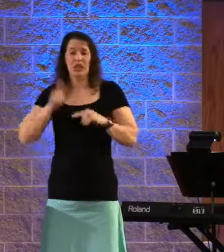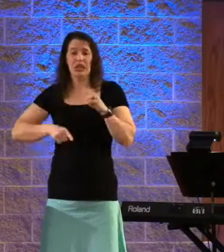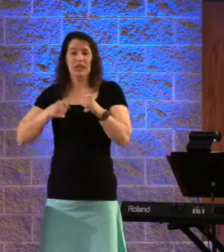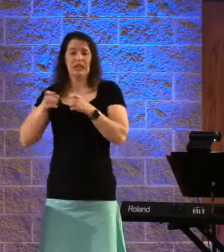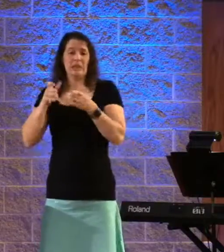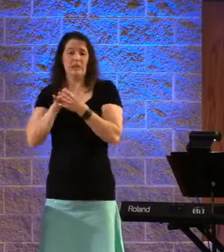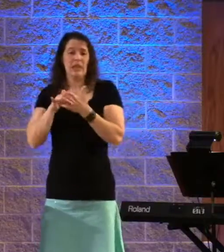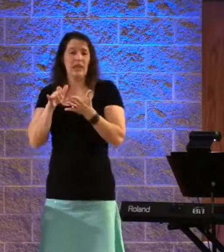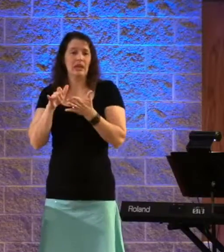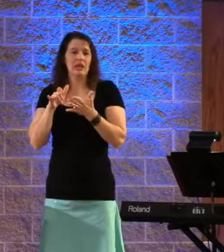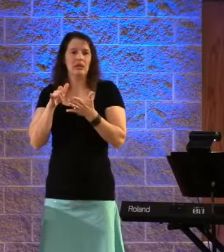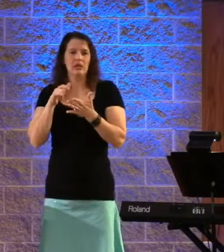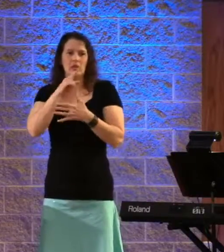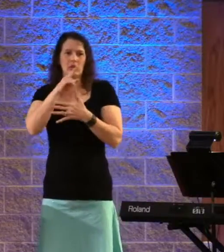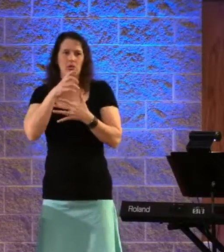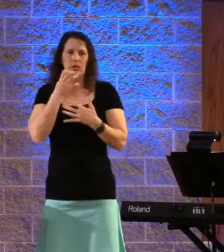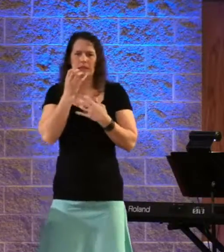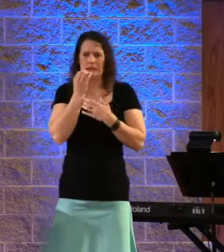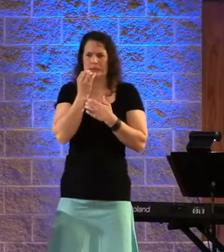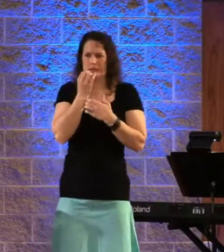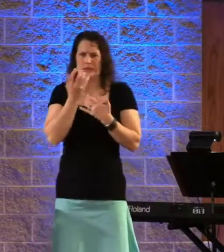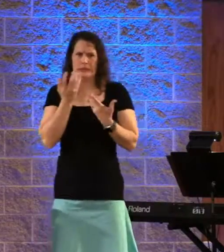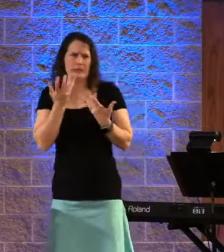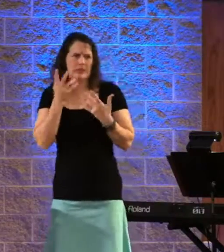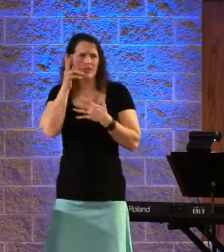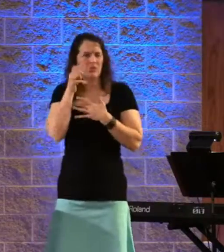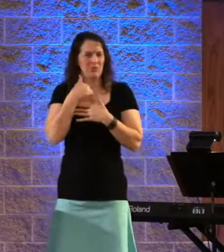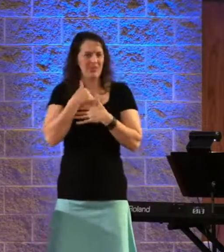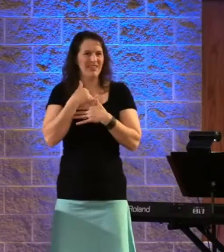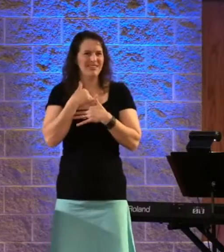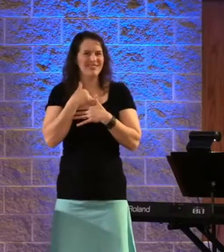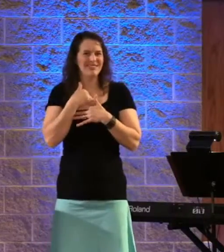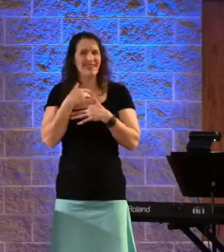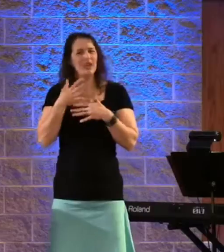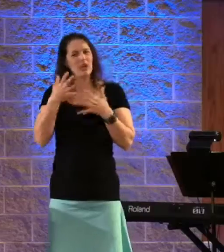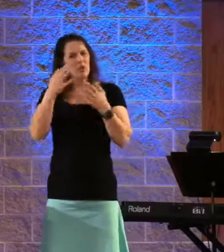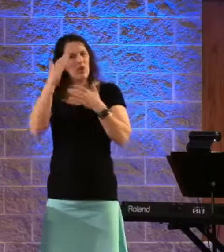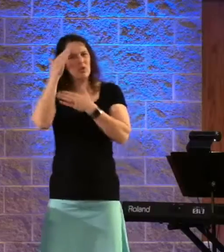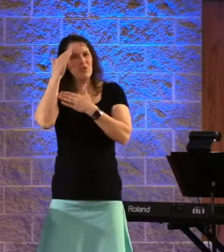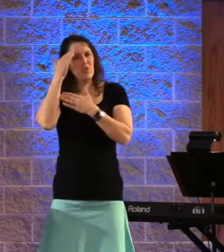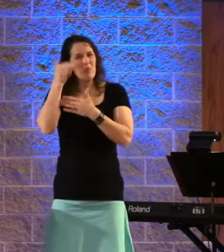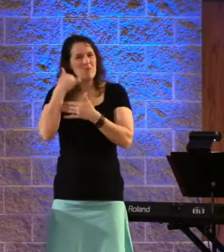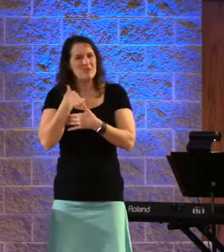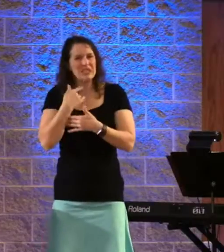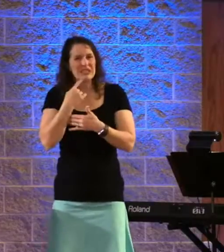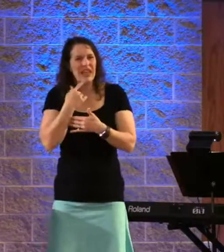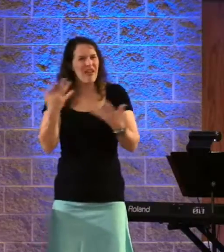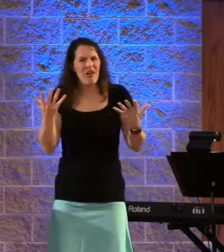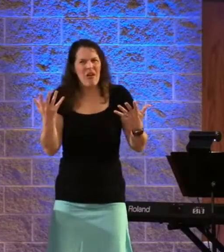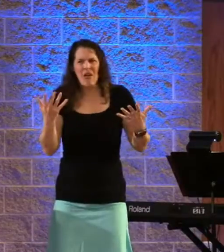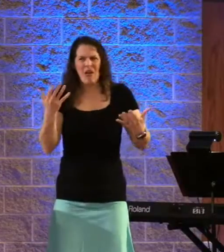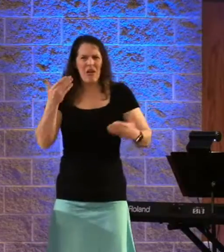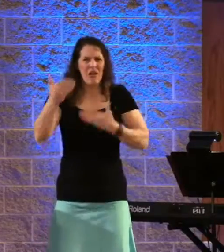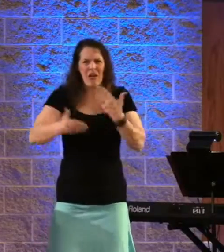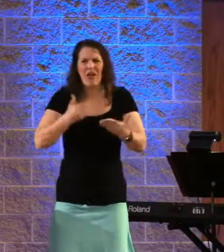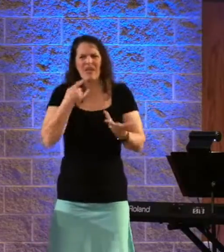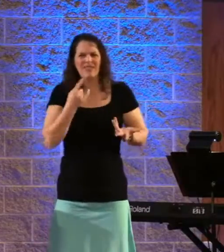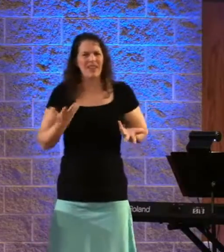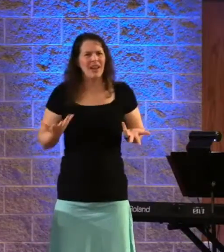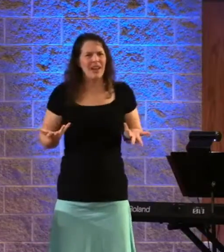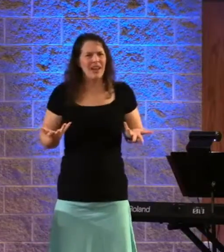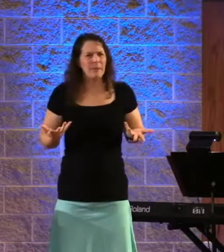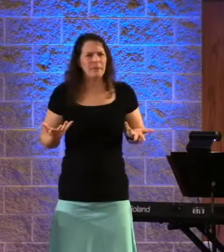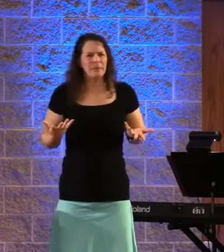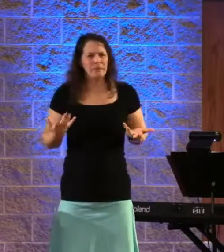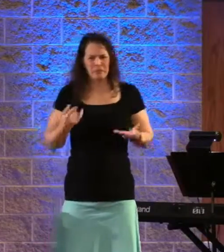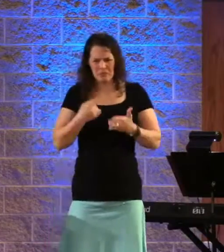on eggshells, some of you, as you're hearing what I'm saying. You want to know what Pastor Rusty's going to say. What does Pastor Rusty say here? What's